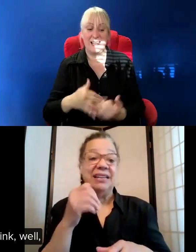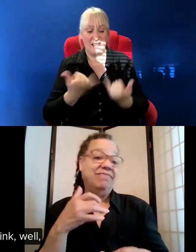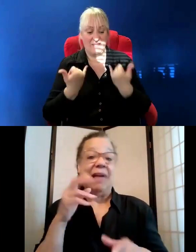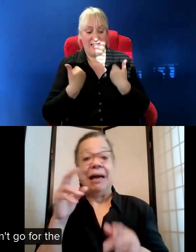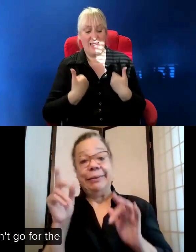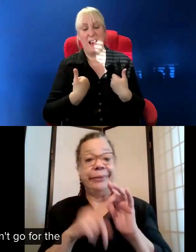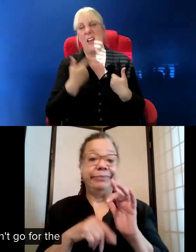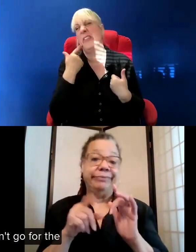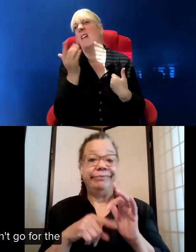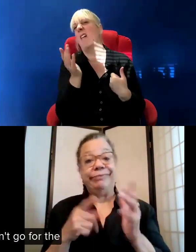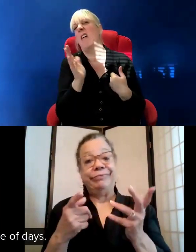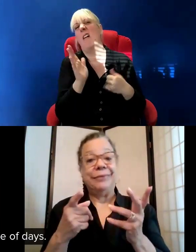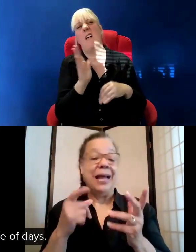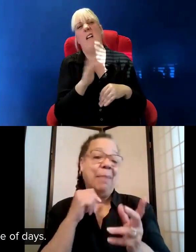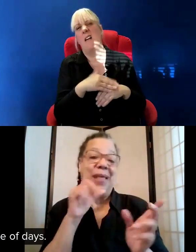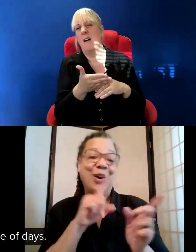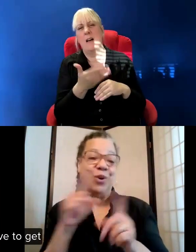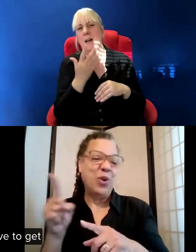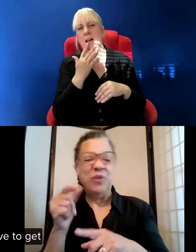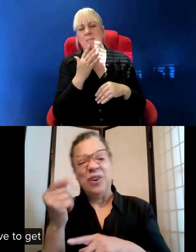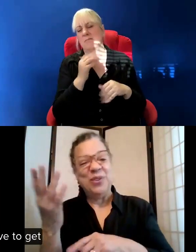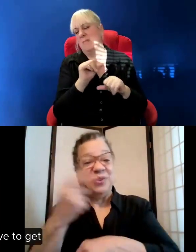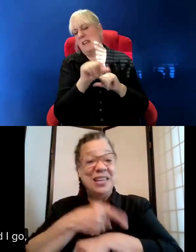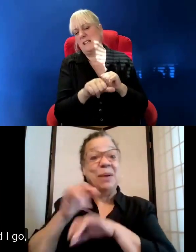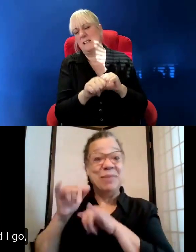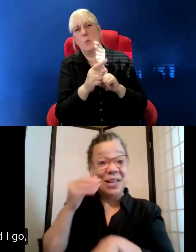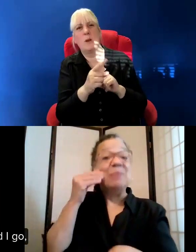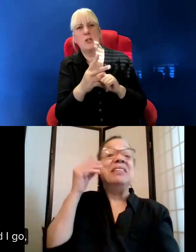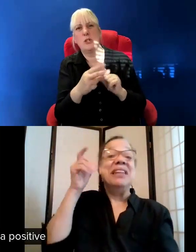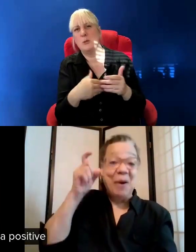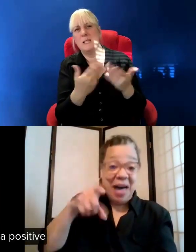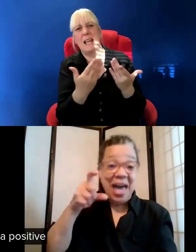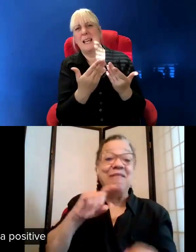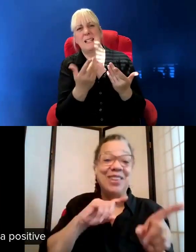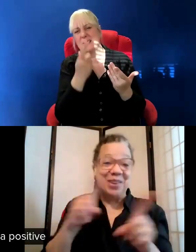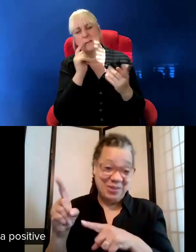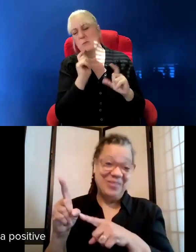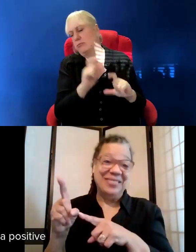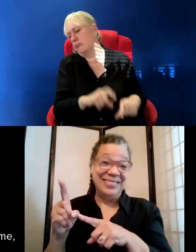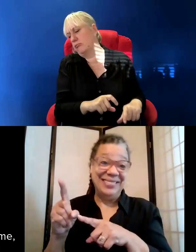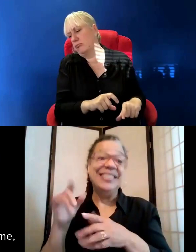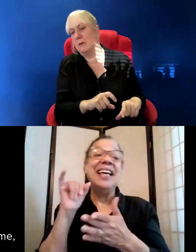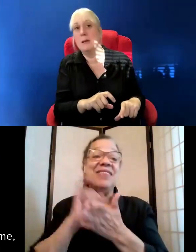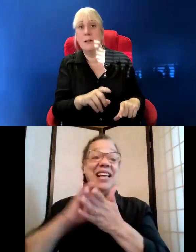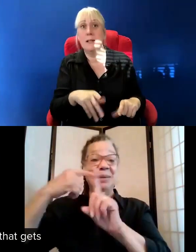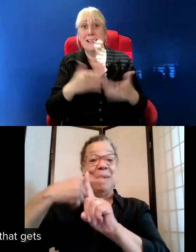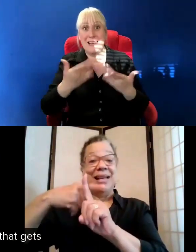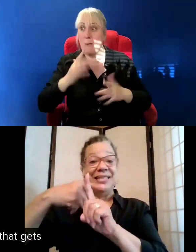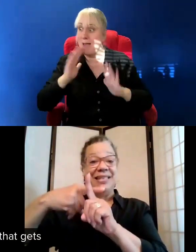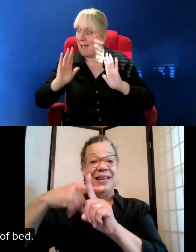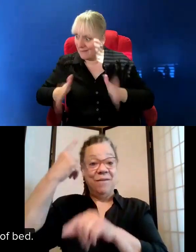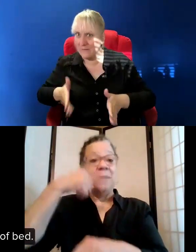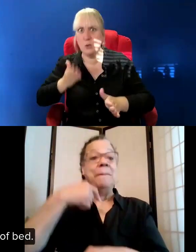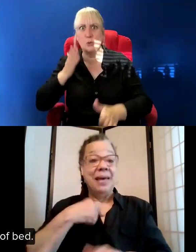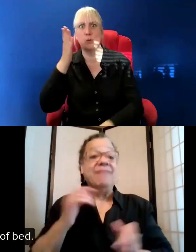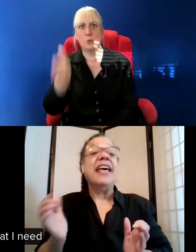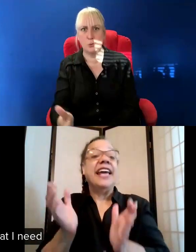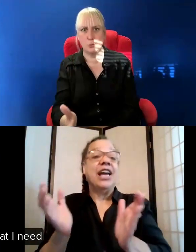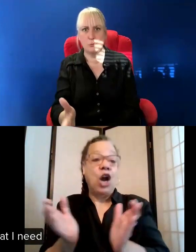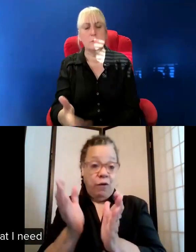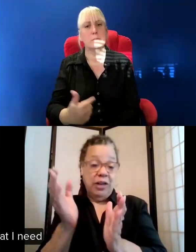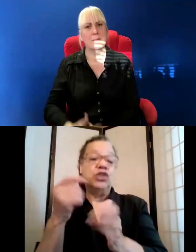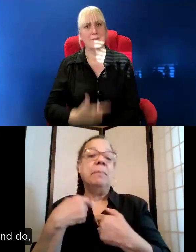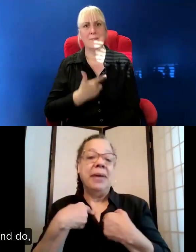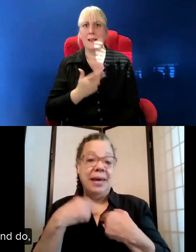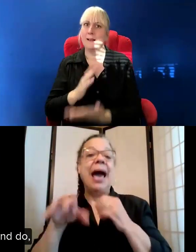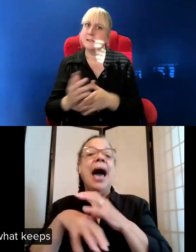think, well, perhaps I won't go for the next couple of days. Now I have to get up and I go. And that's a positive for me, because that gets me out of bed. That's